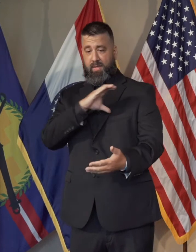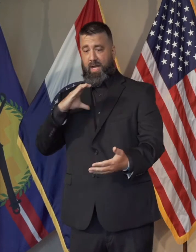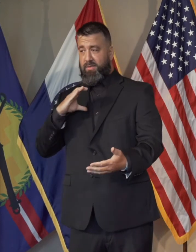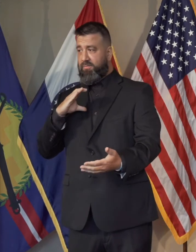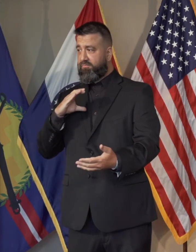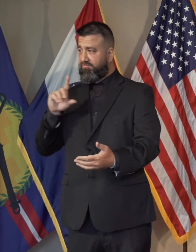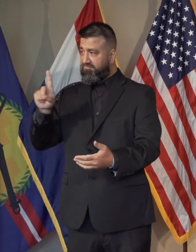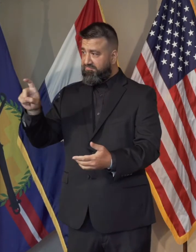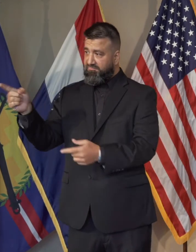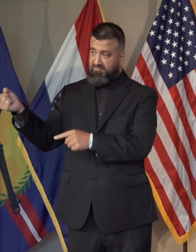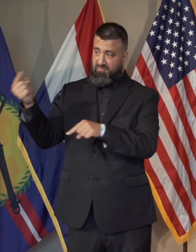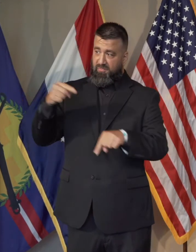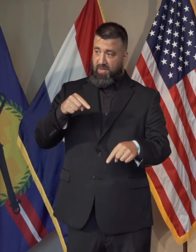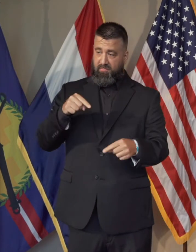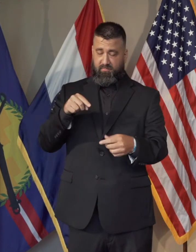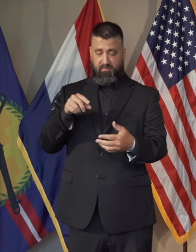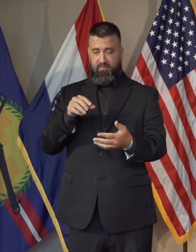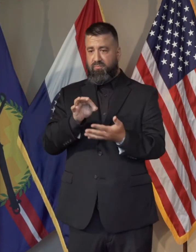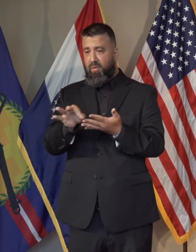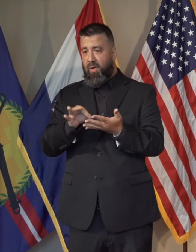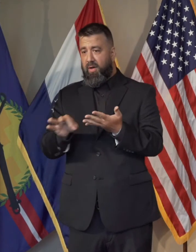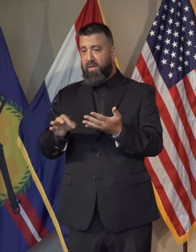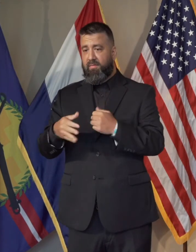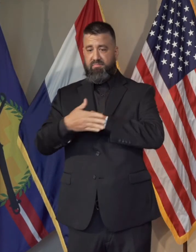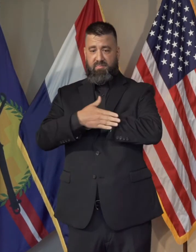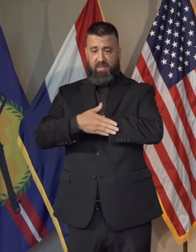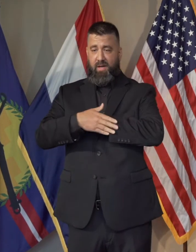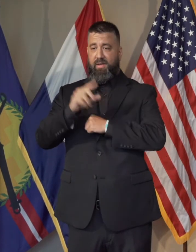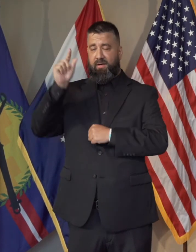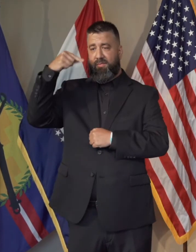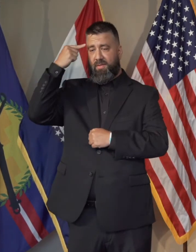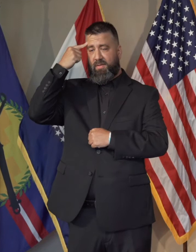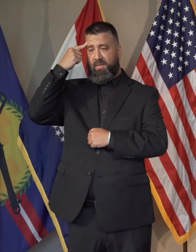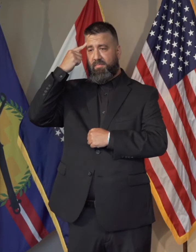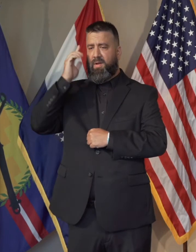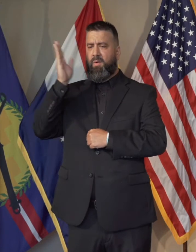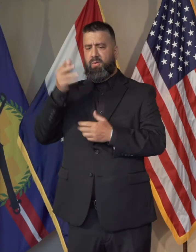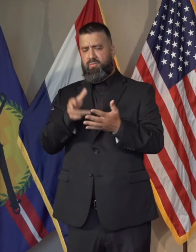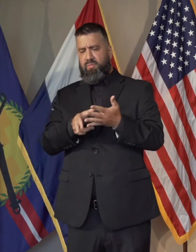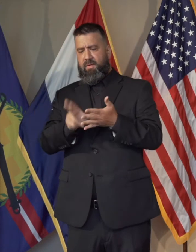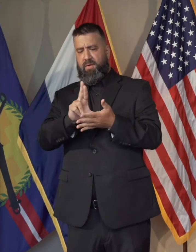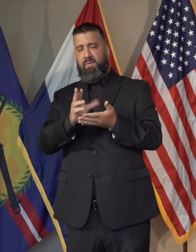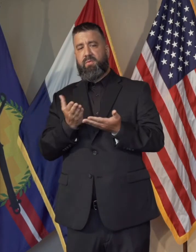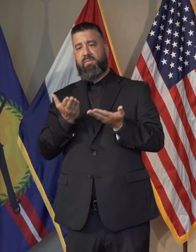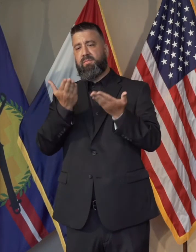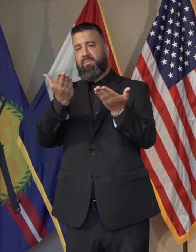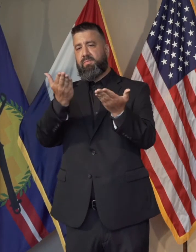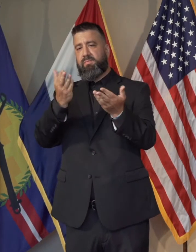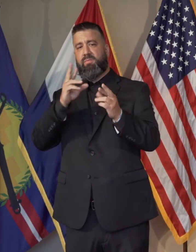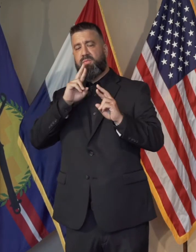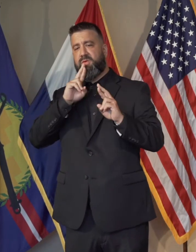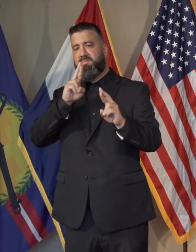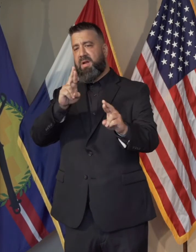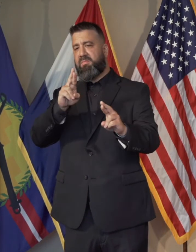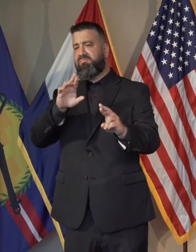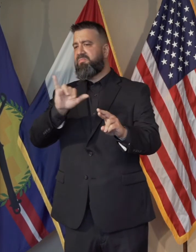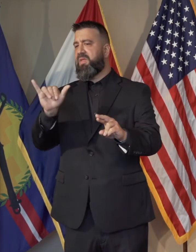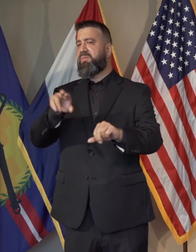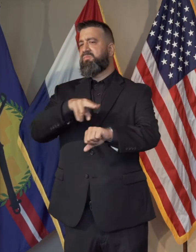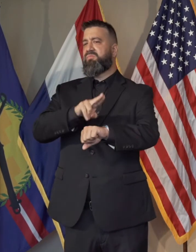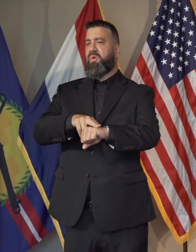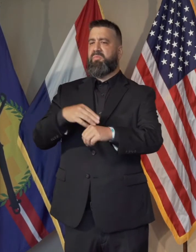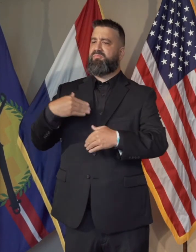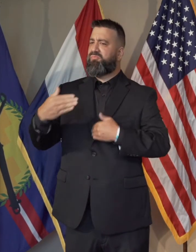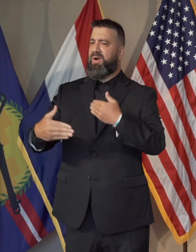to come and audit county government, and we'll be reviewing those recommendations and responding to them like the typical process in an